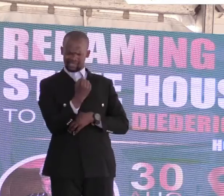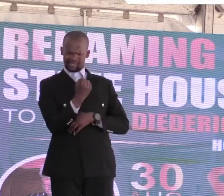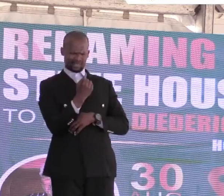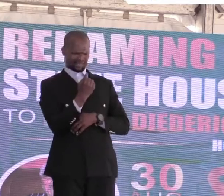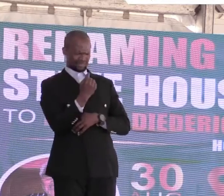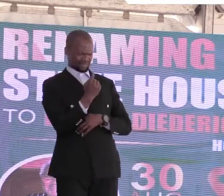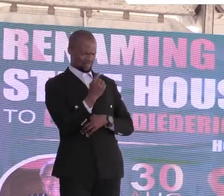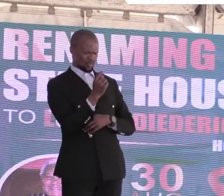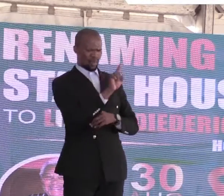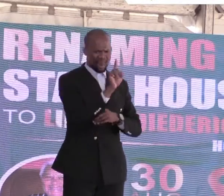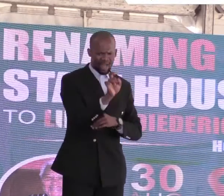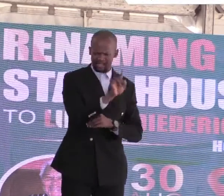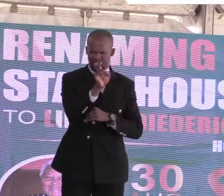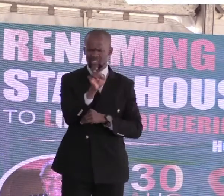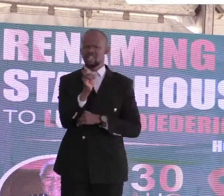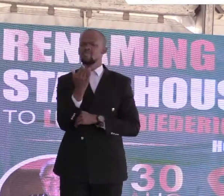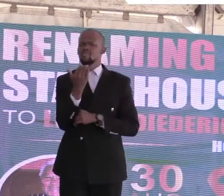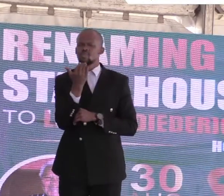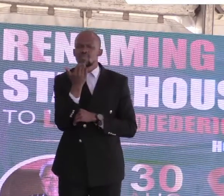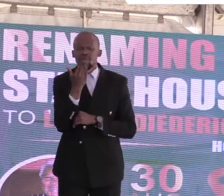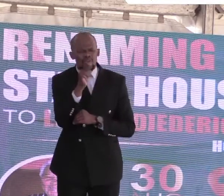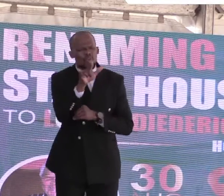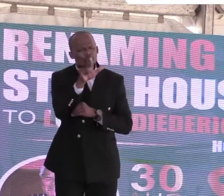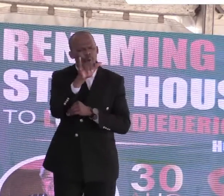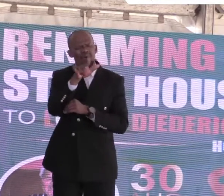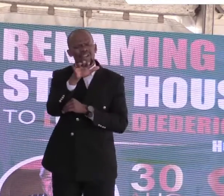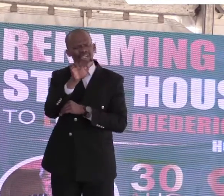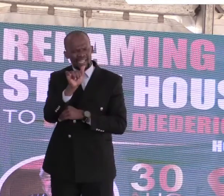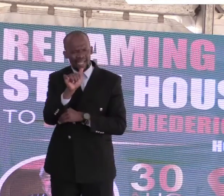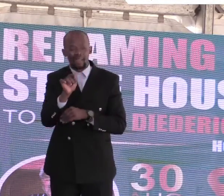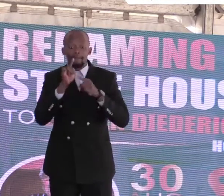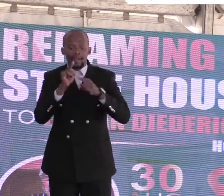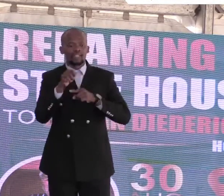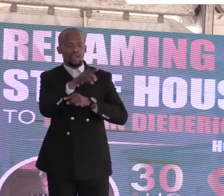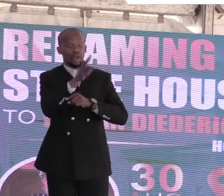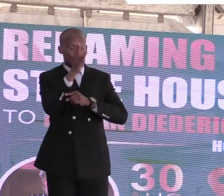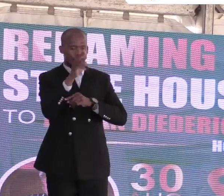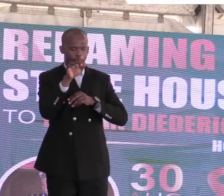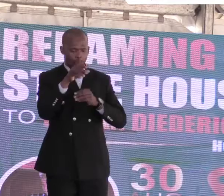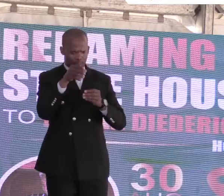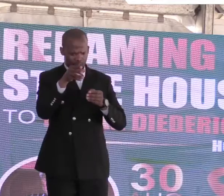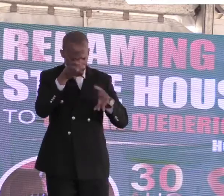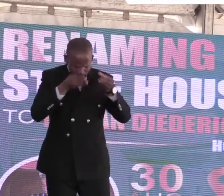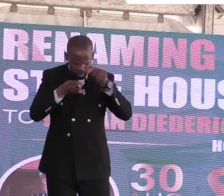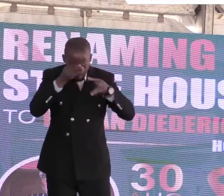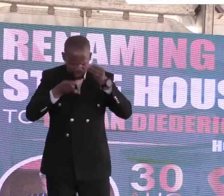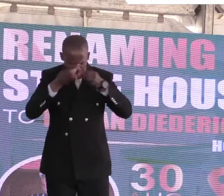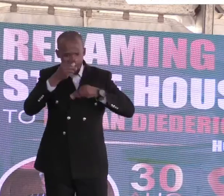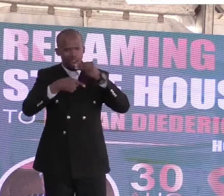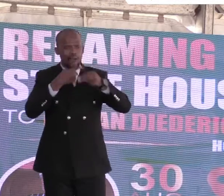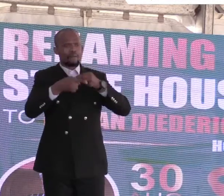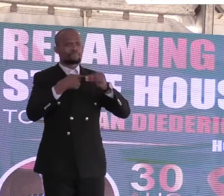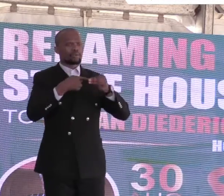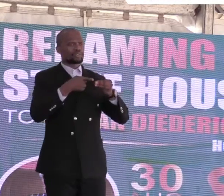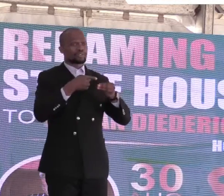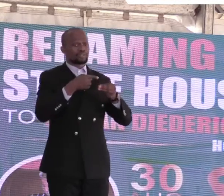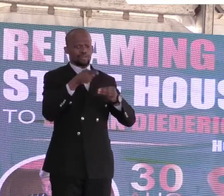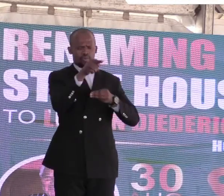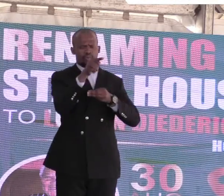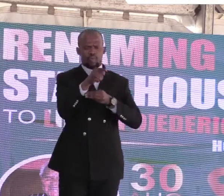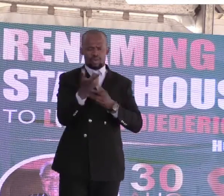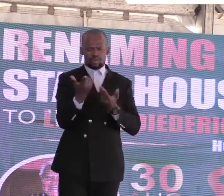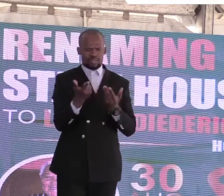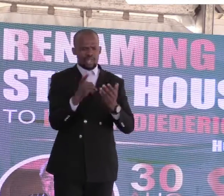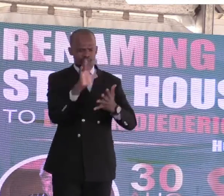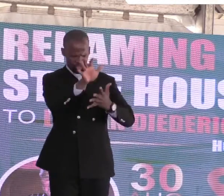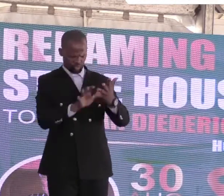ask who Lillian Diedericks was, and they will learn about her life story as their true